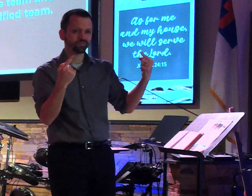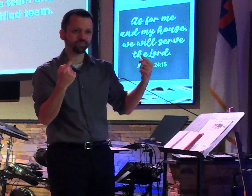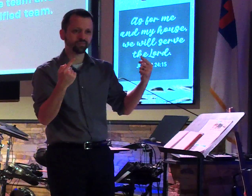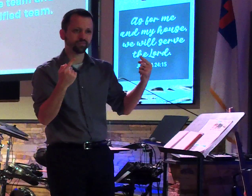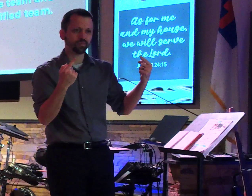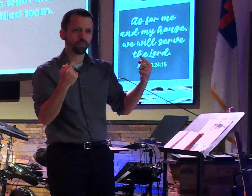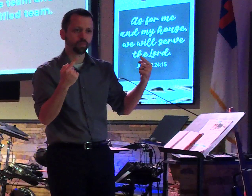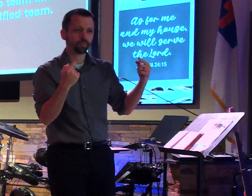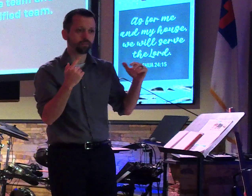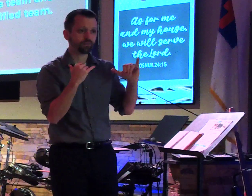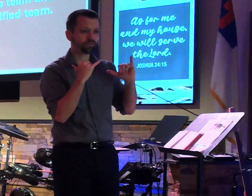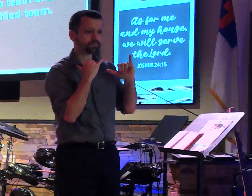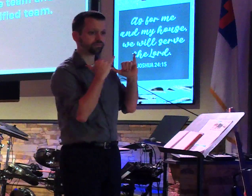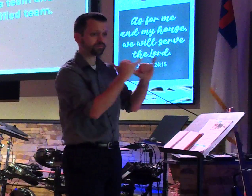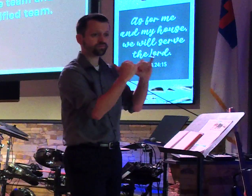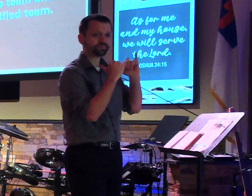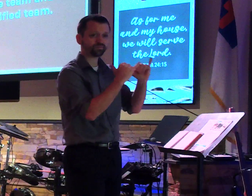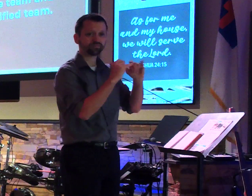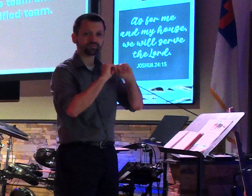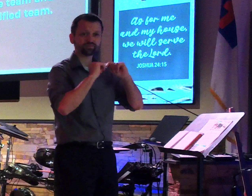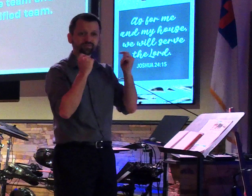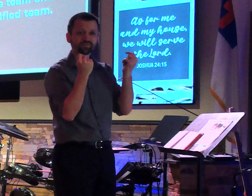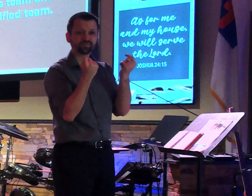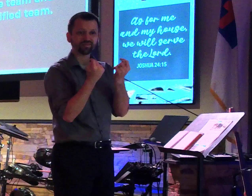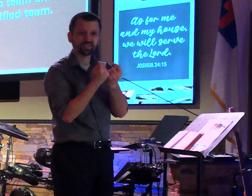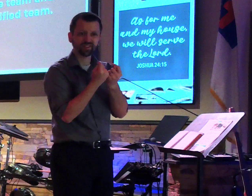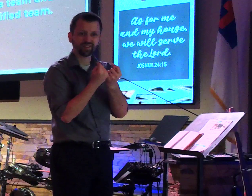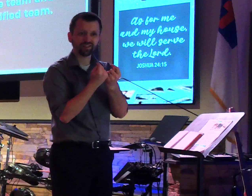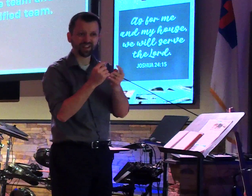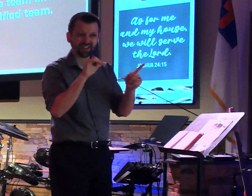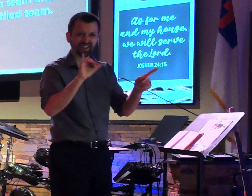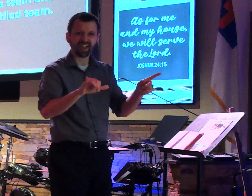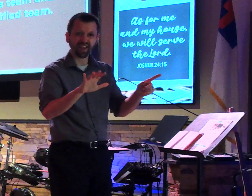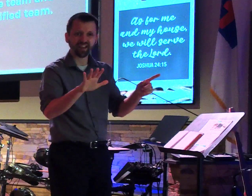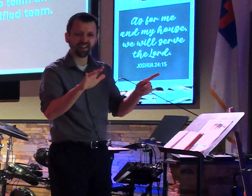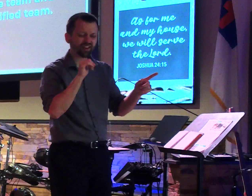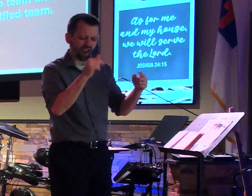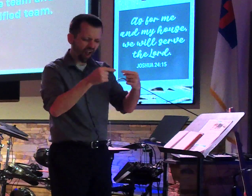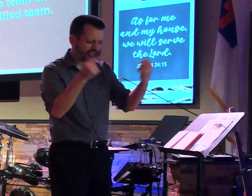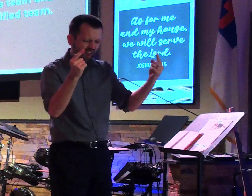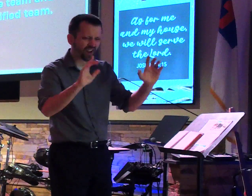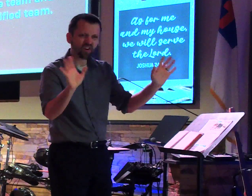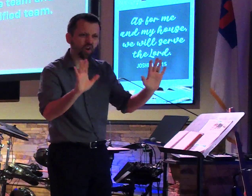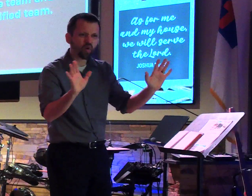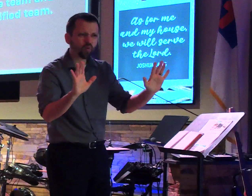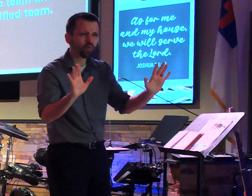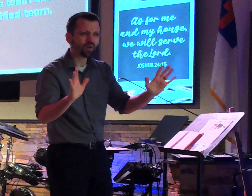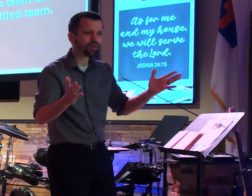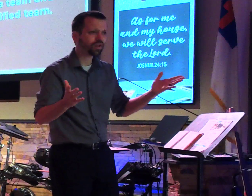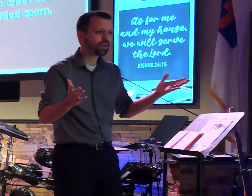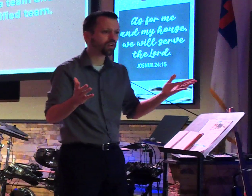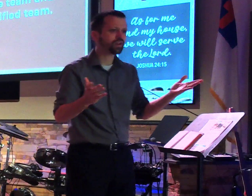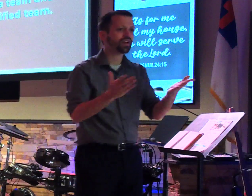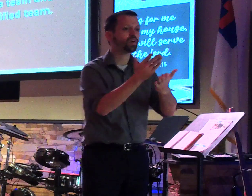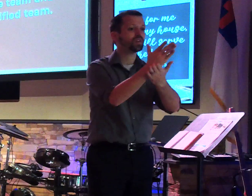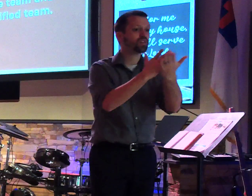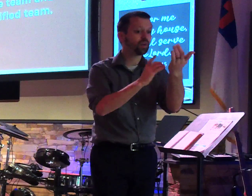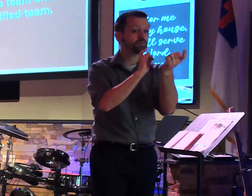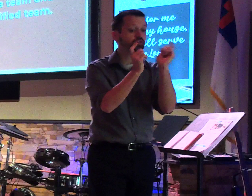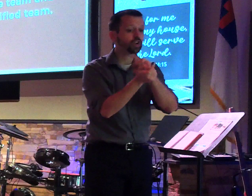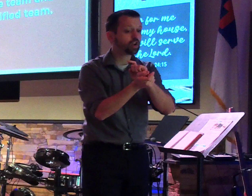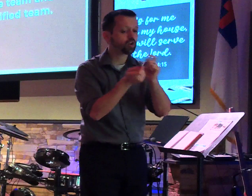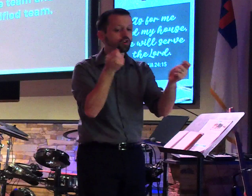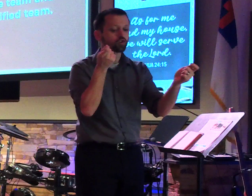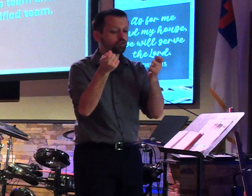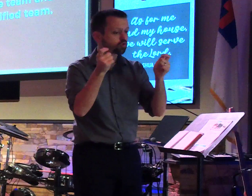the same team. And I want to say this to you. If say there are some changes you have control over, some you don't have